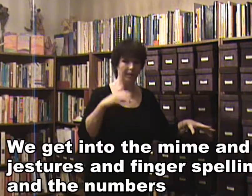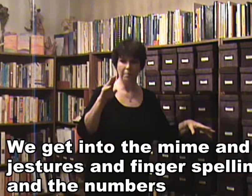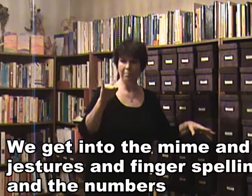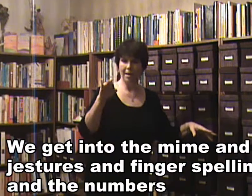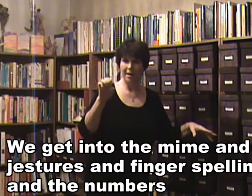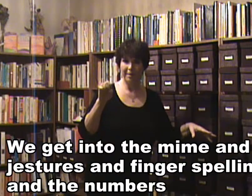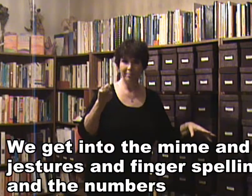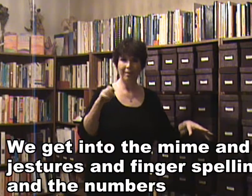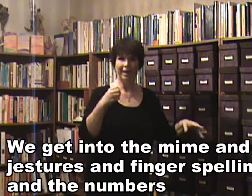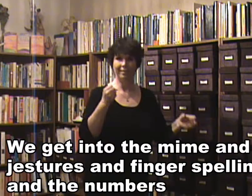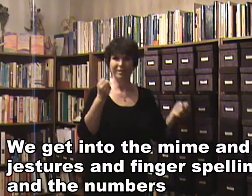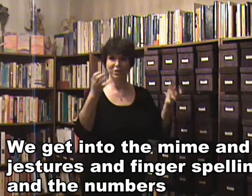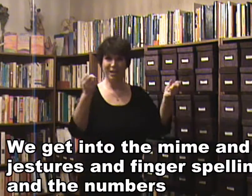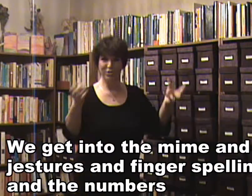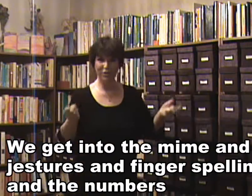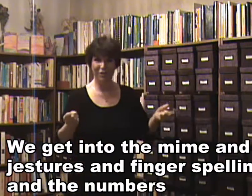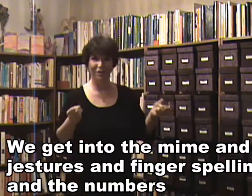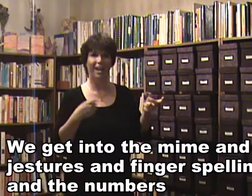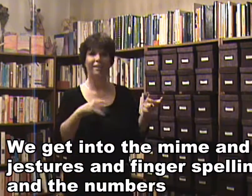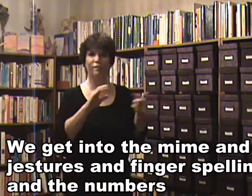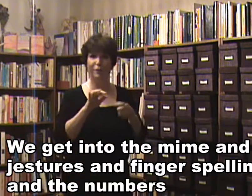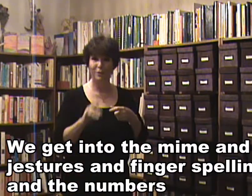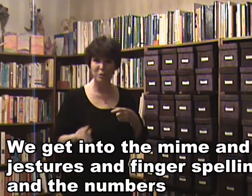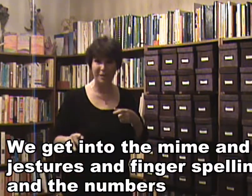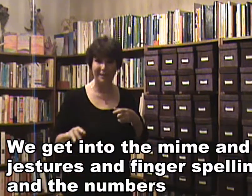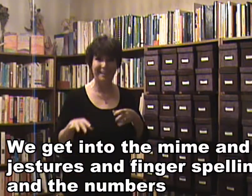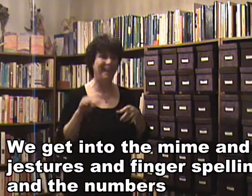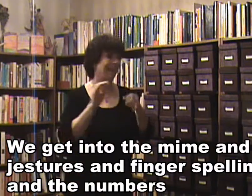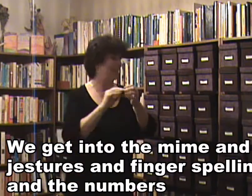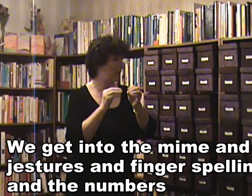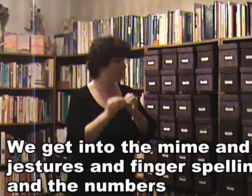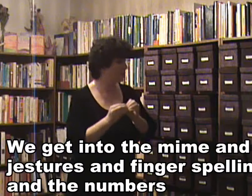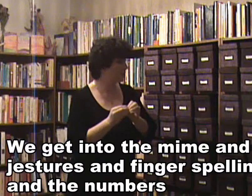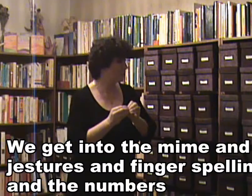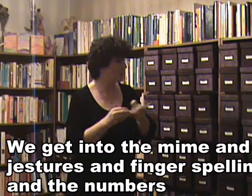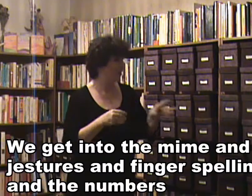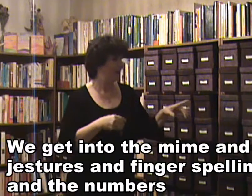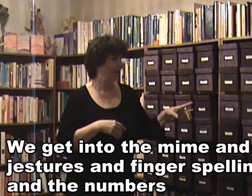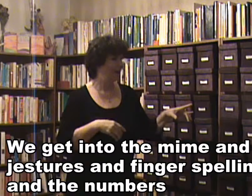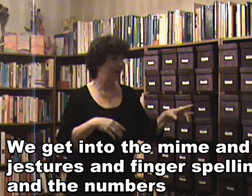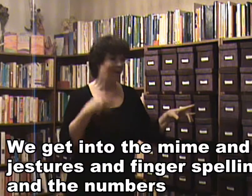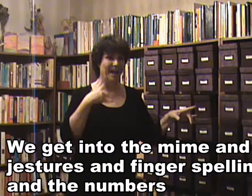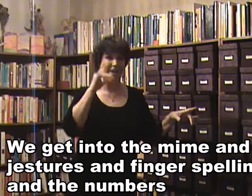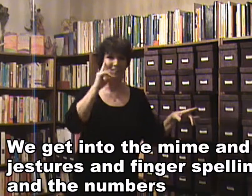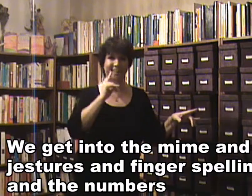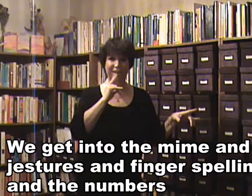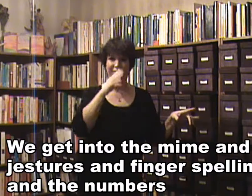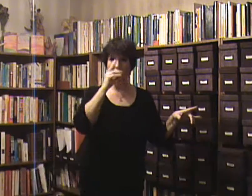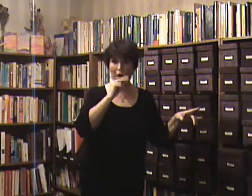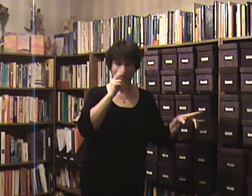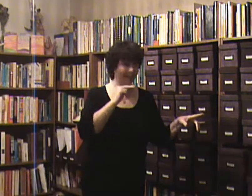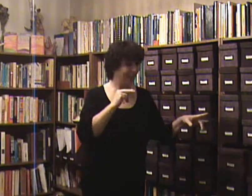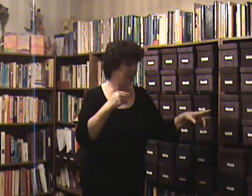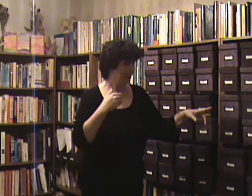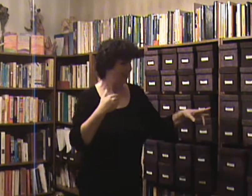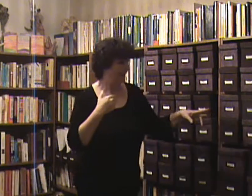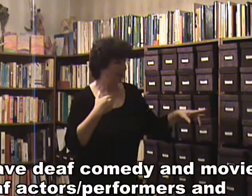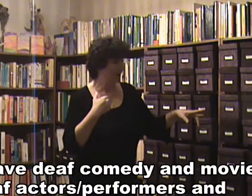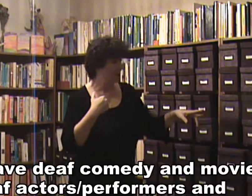the mime and the gesture and the finger spelling and the numbers. I have deaf comedy.